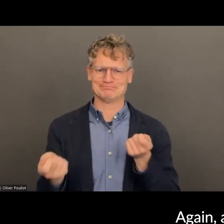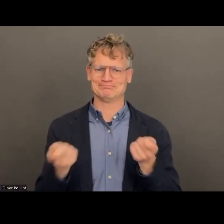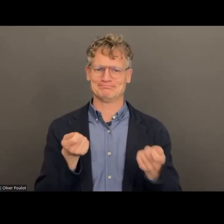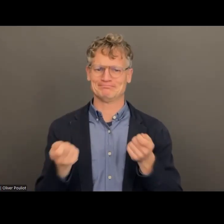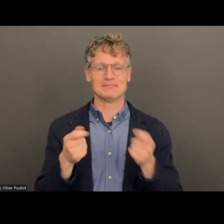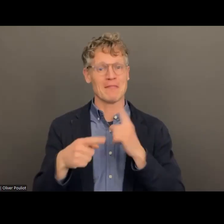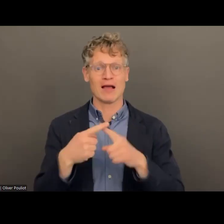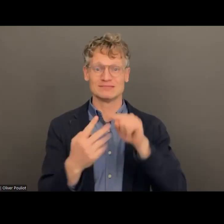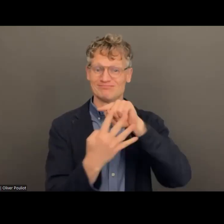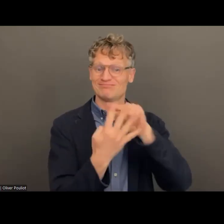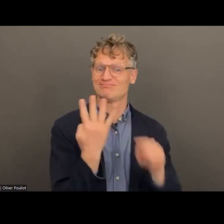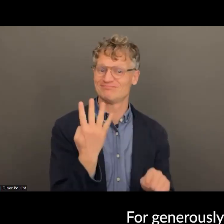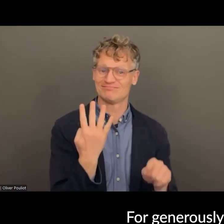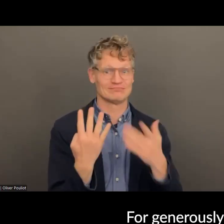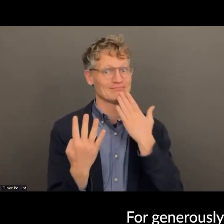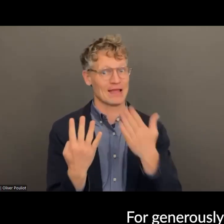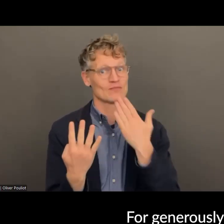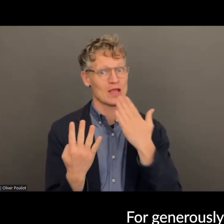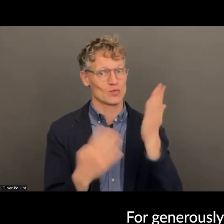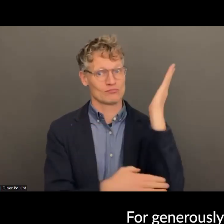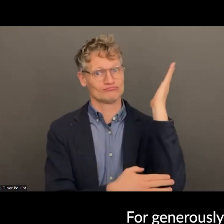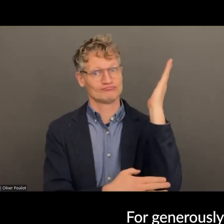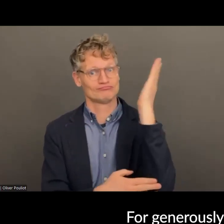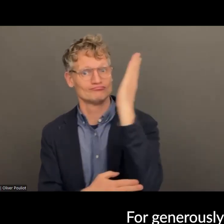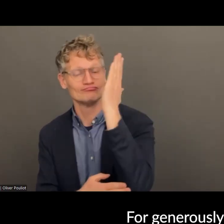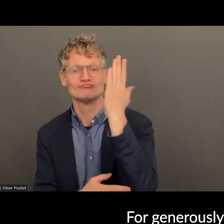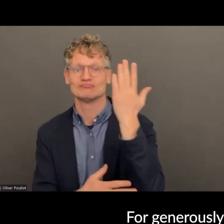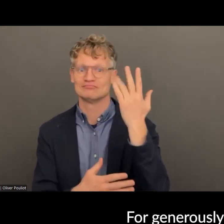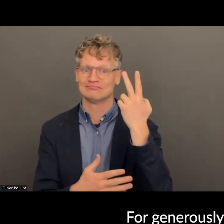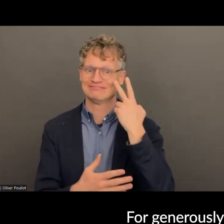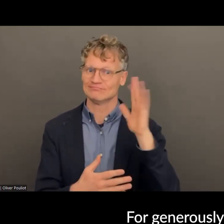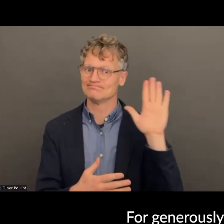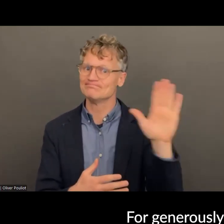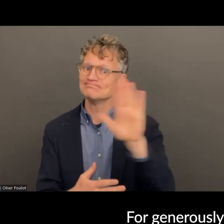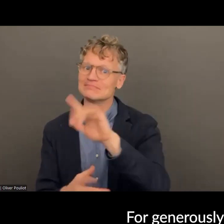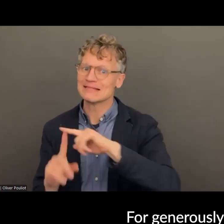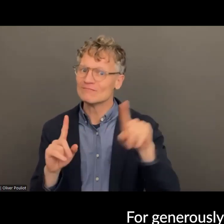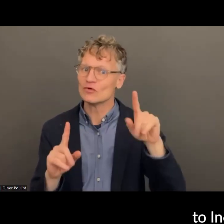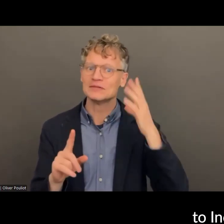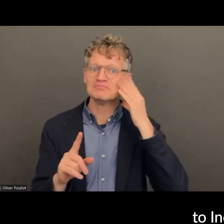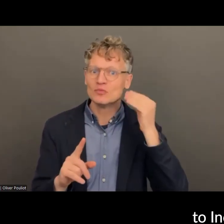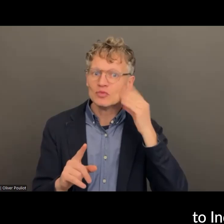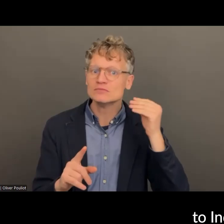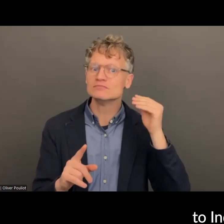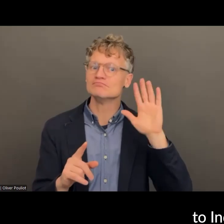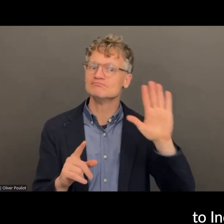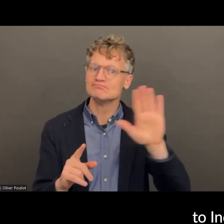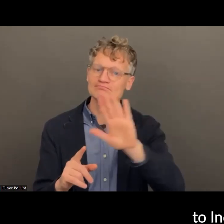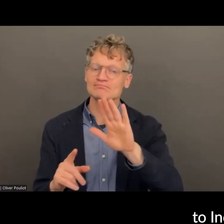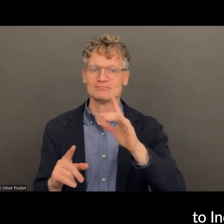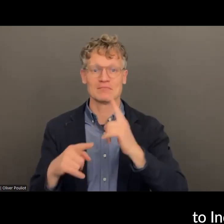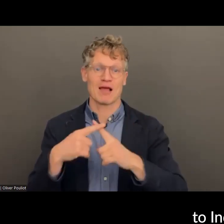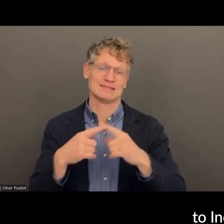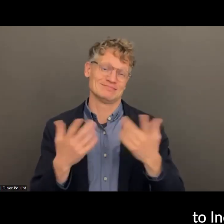and Shrutilata for generously sharing your insights and experiences, and of course to Inclusive Futures